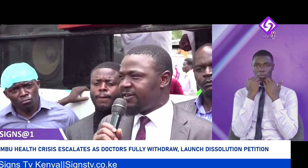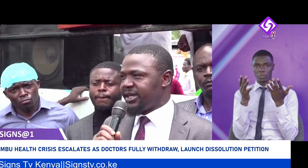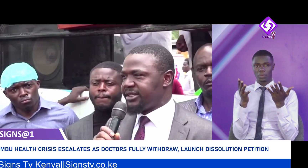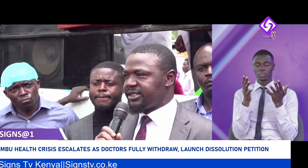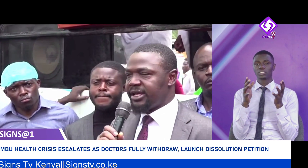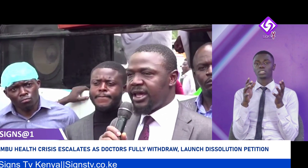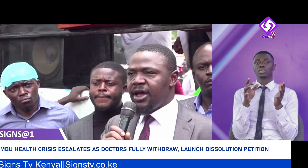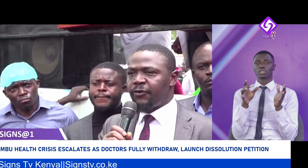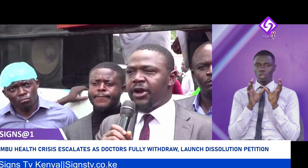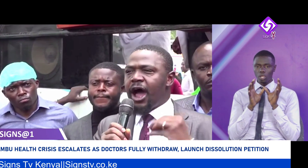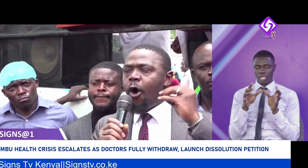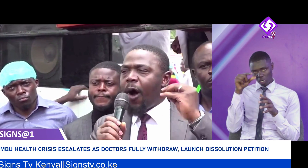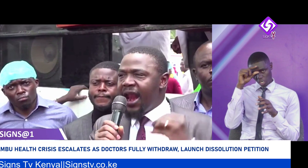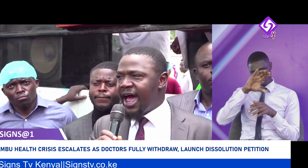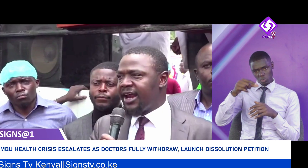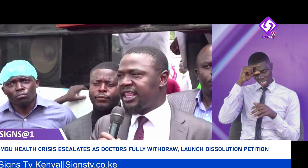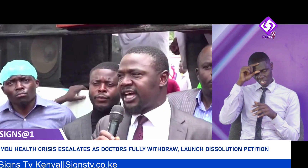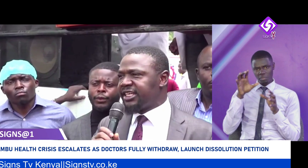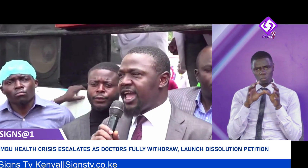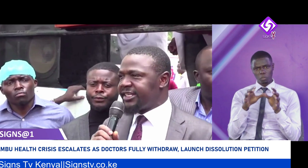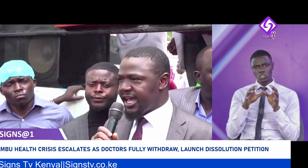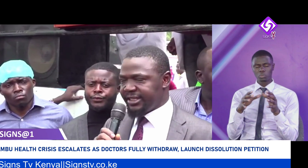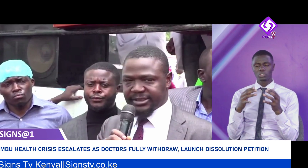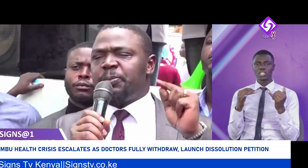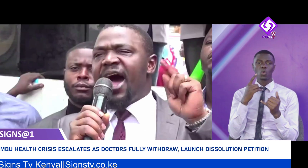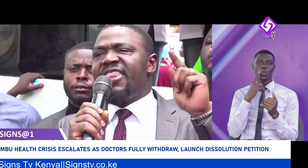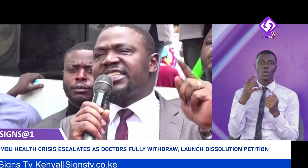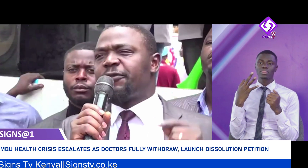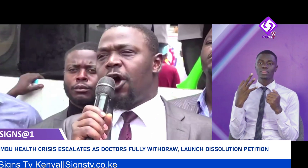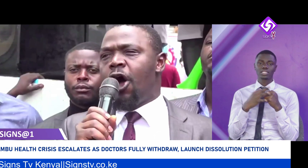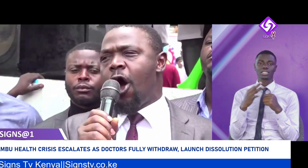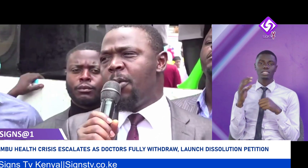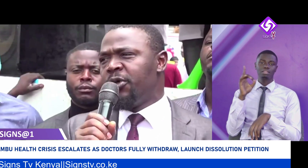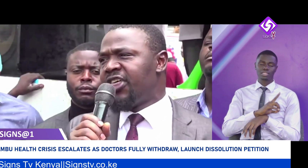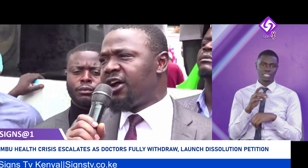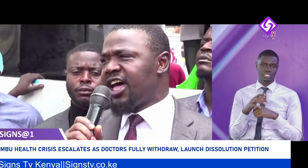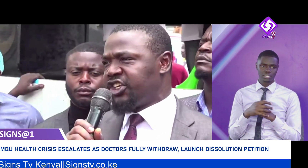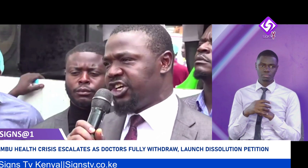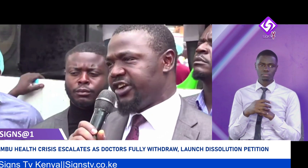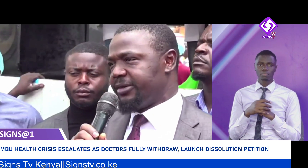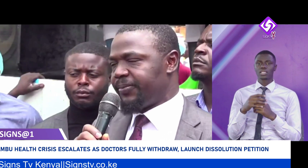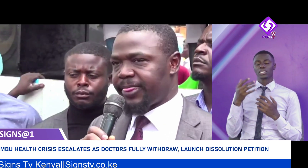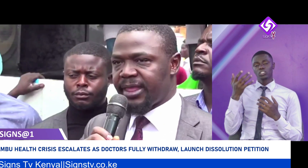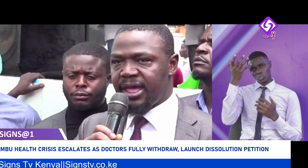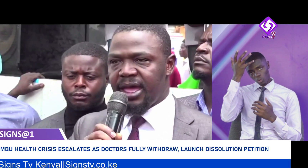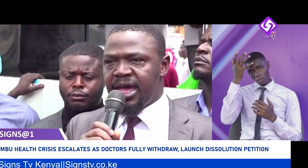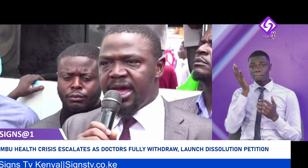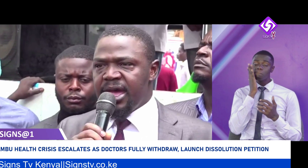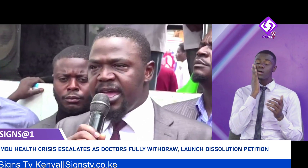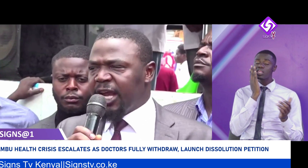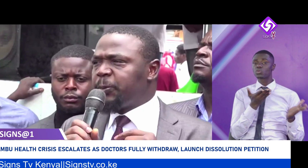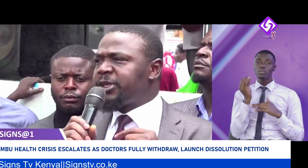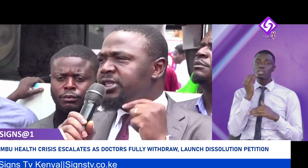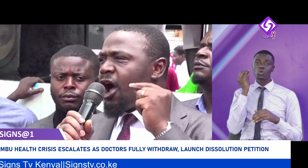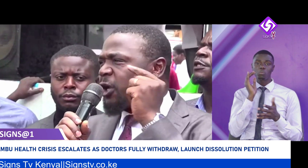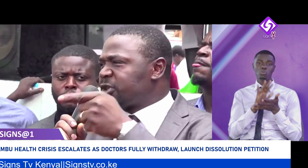government for now 138 days. Mothers have gone home without their children. Yet the